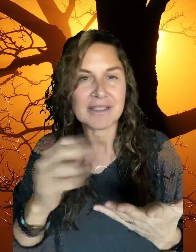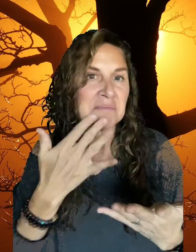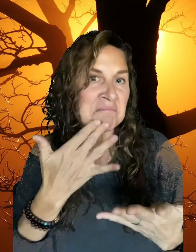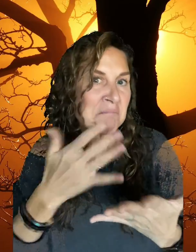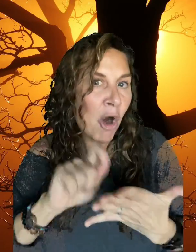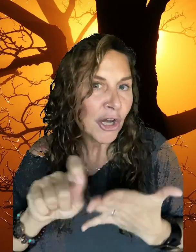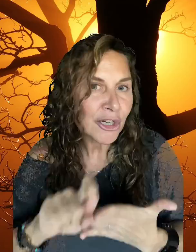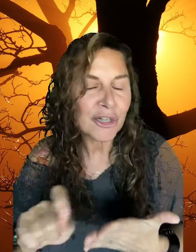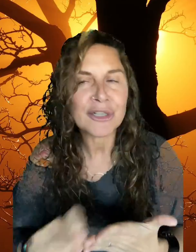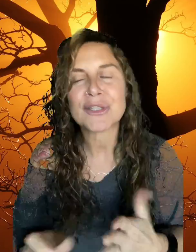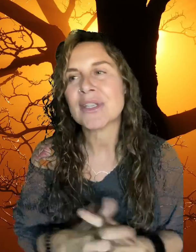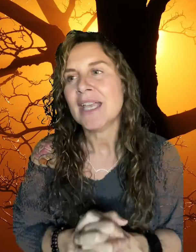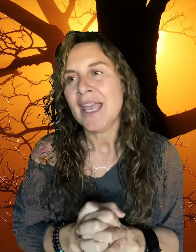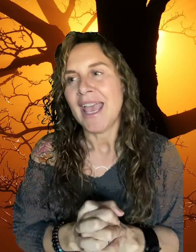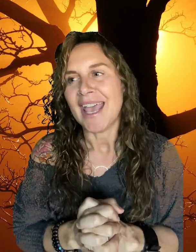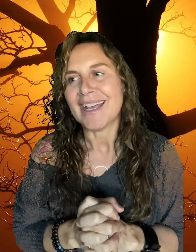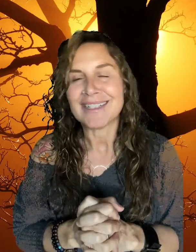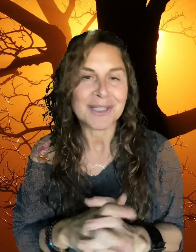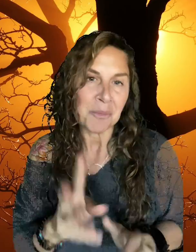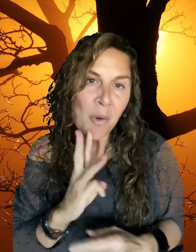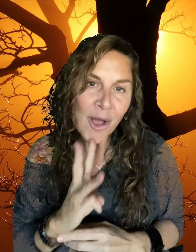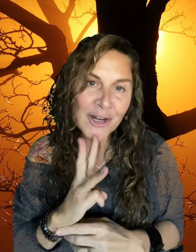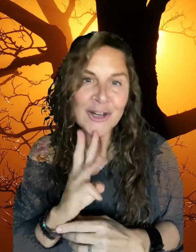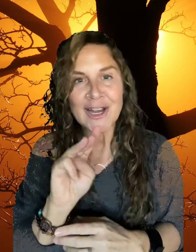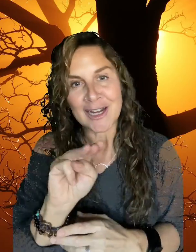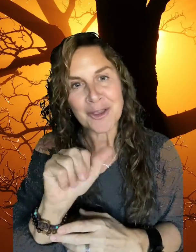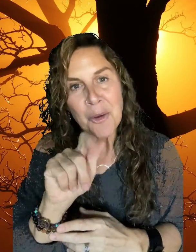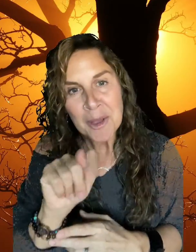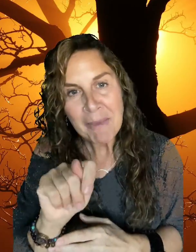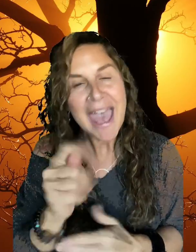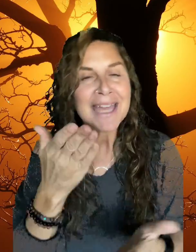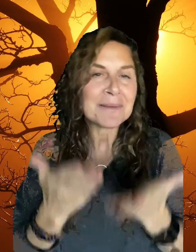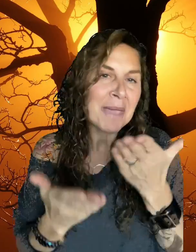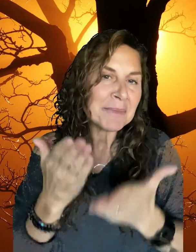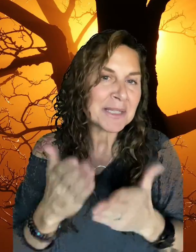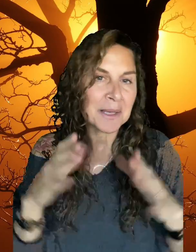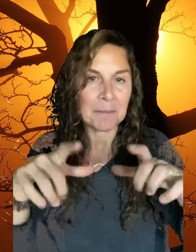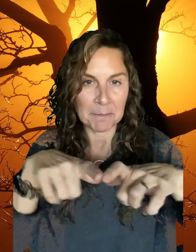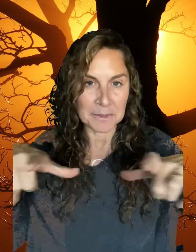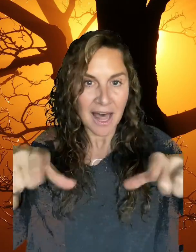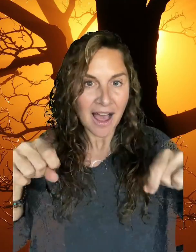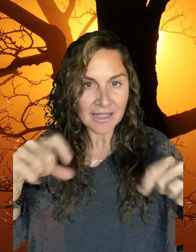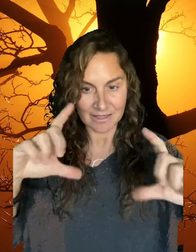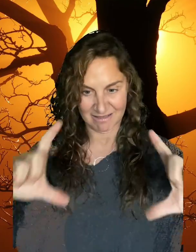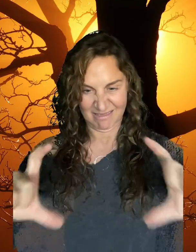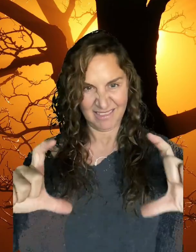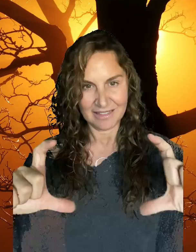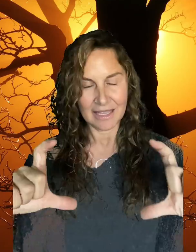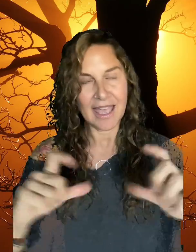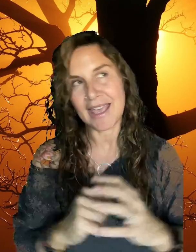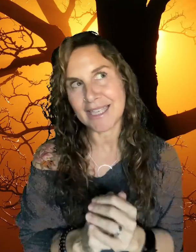some markers and some water and a yoga mat and maybe some blocks